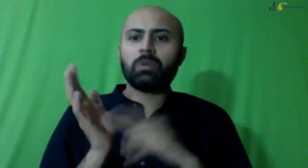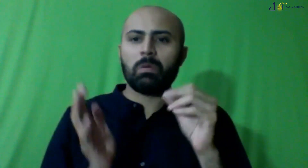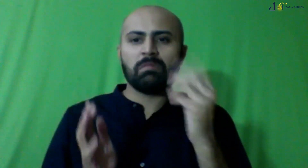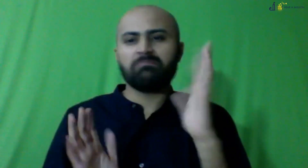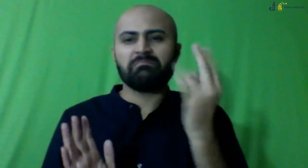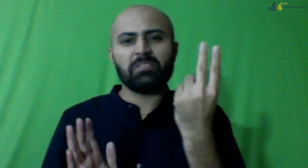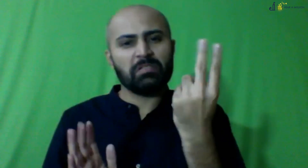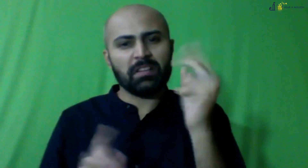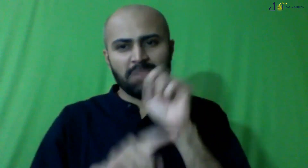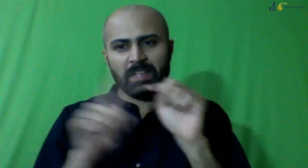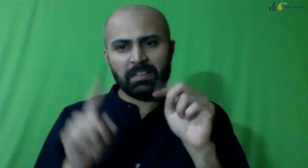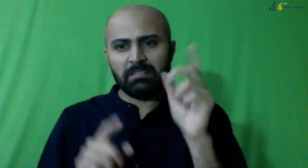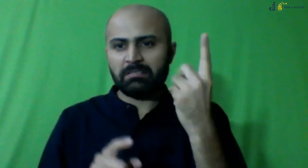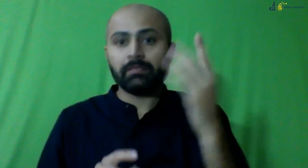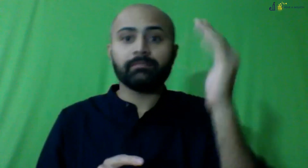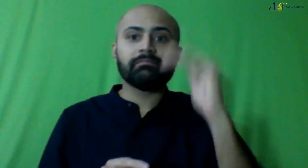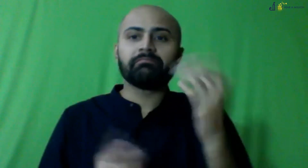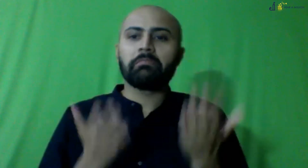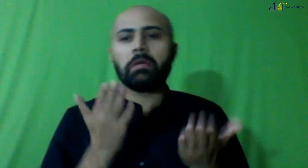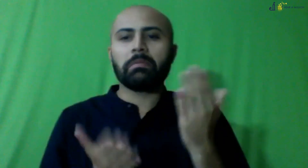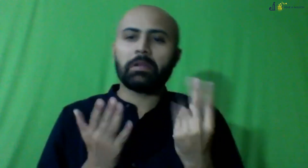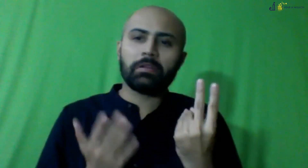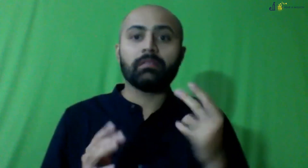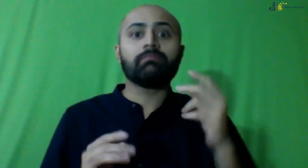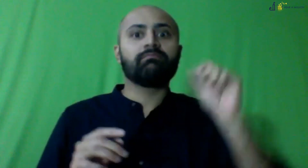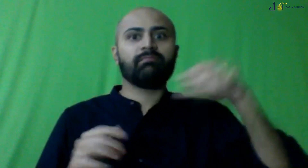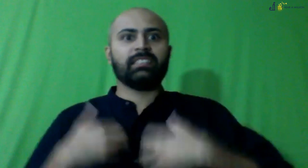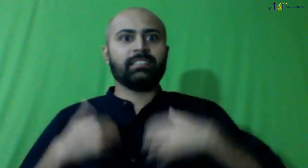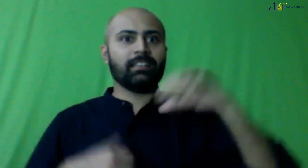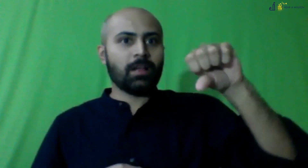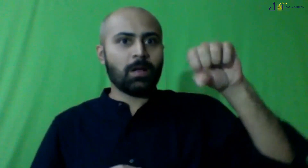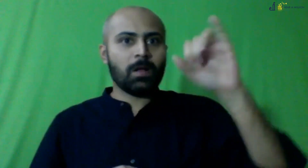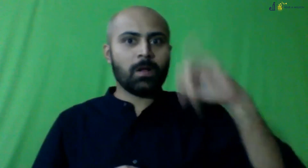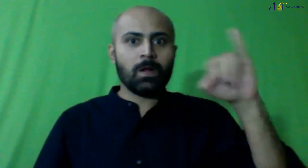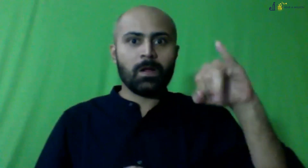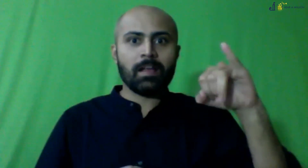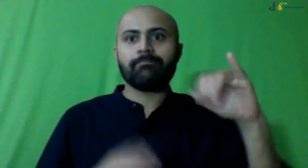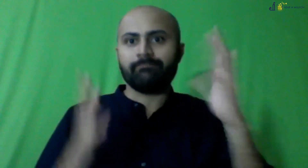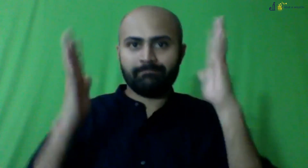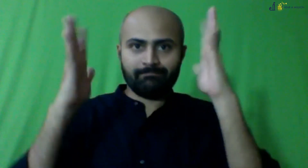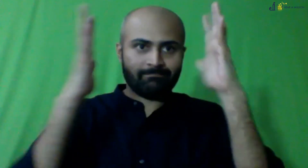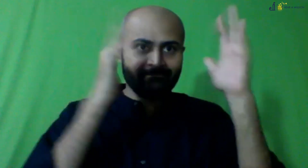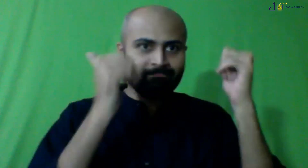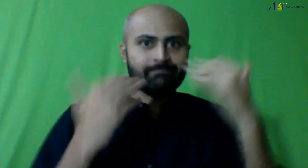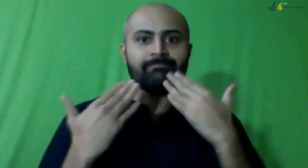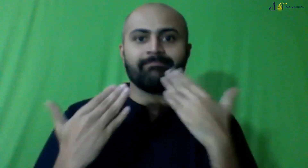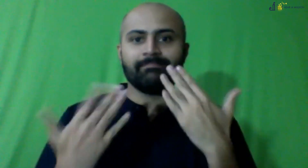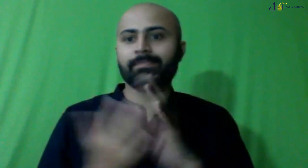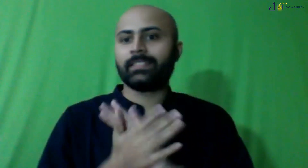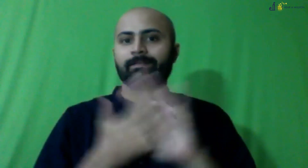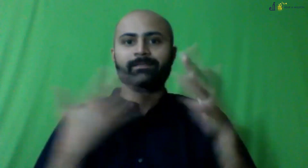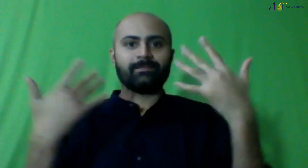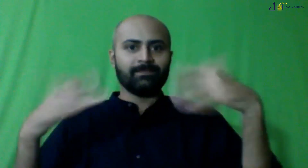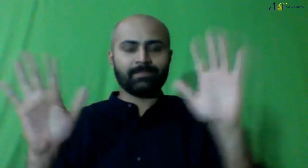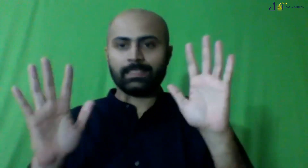will update you. And for no 2%, the sense of for maybe also 2%, but yeah,